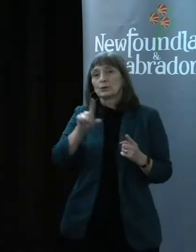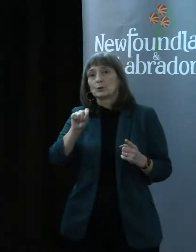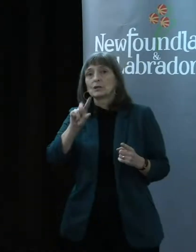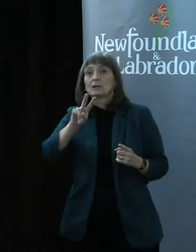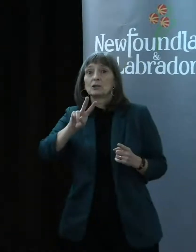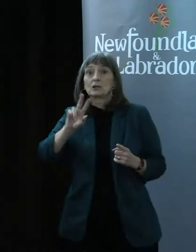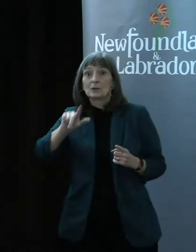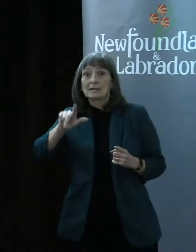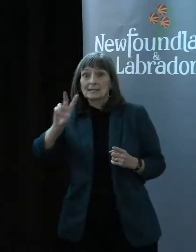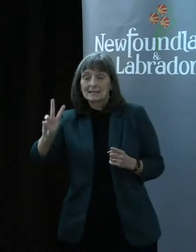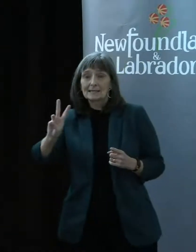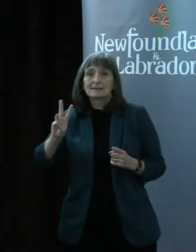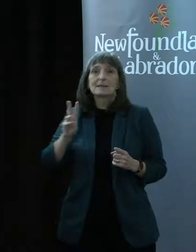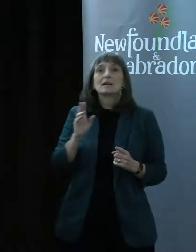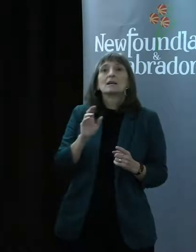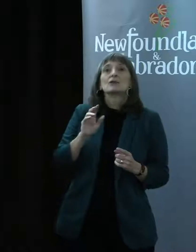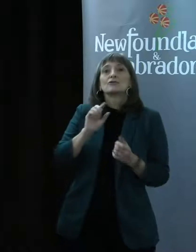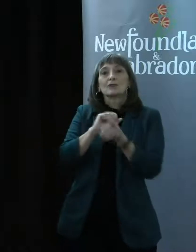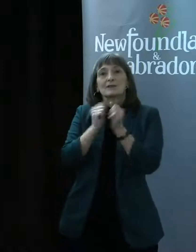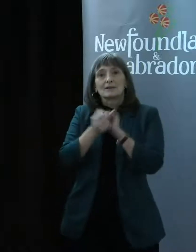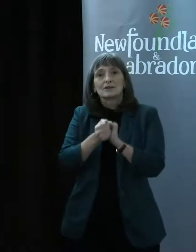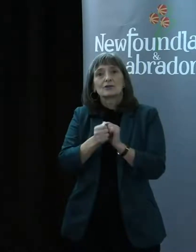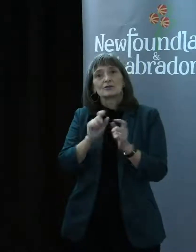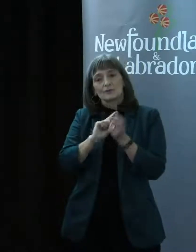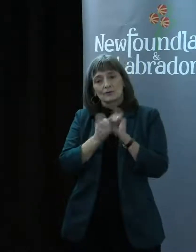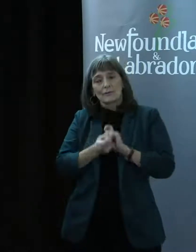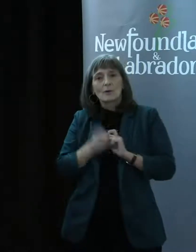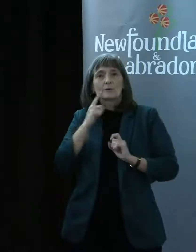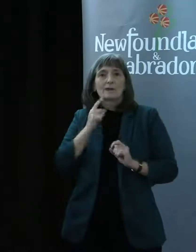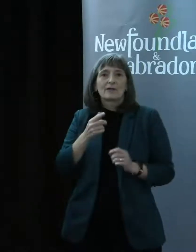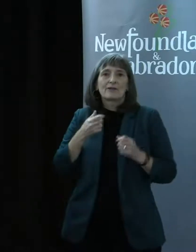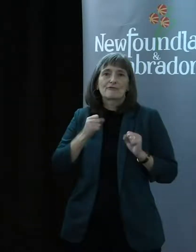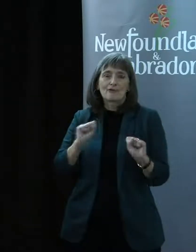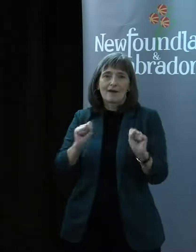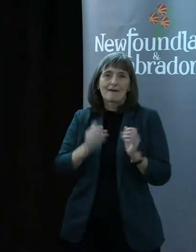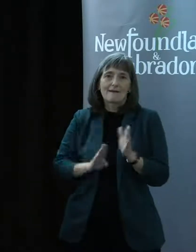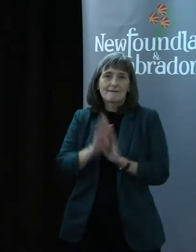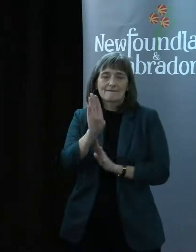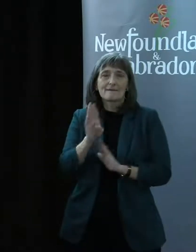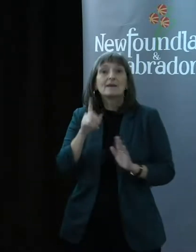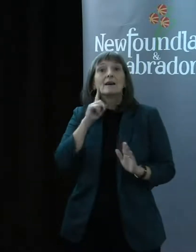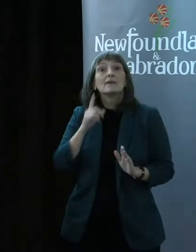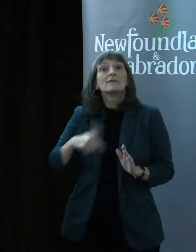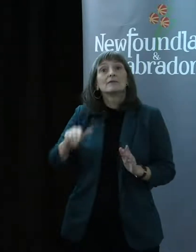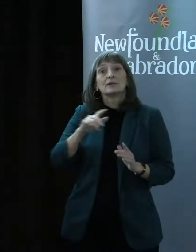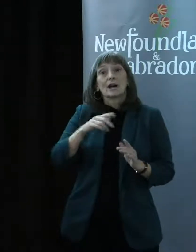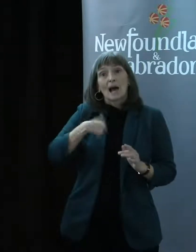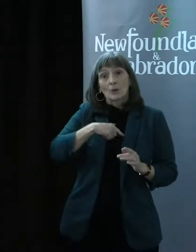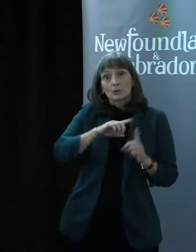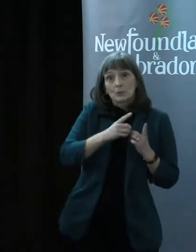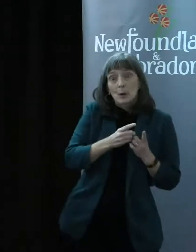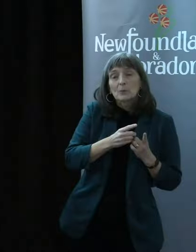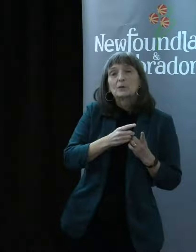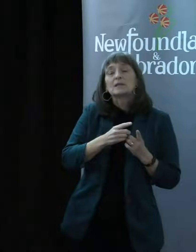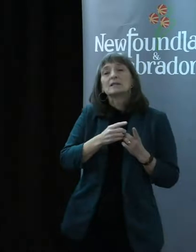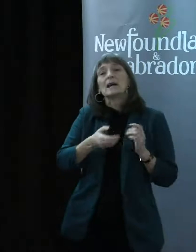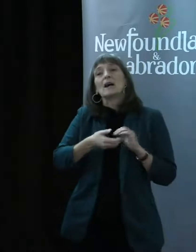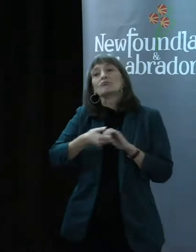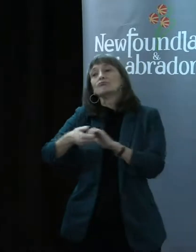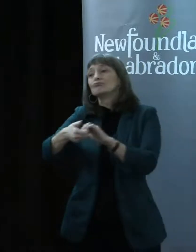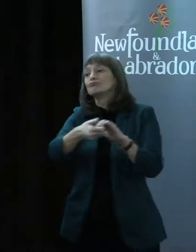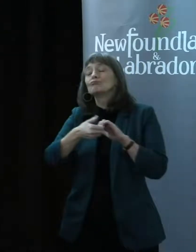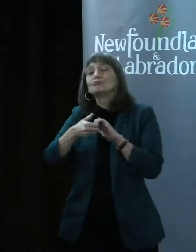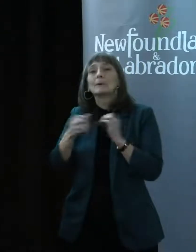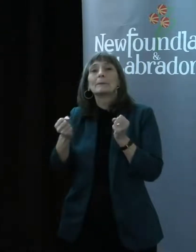Thrive. This is the result of a collaboration between the Department of Tourism, Culture, Arts and Recreation and many